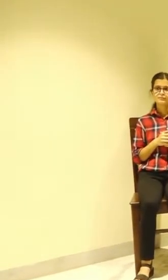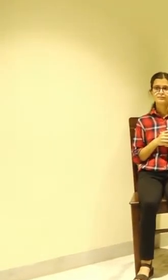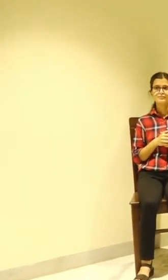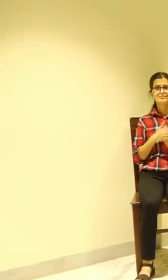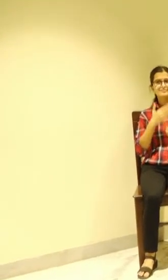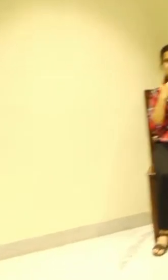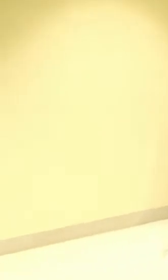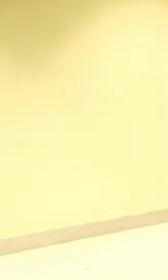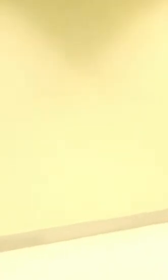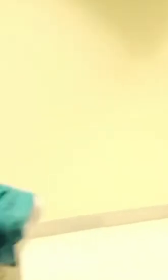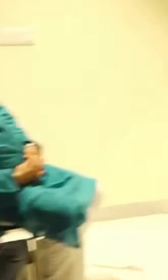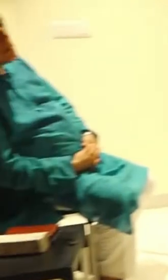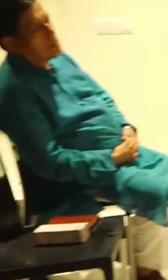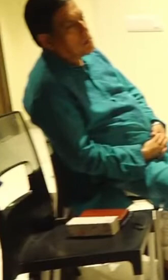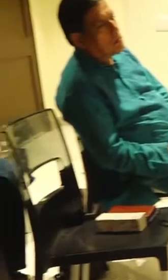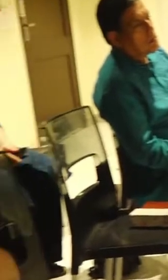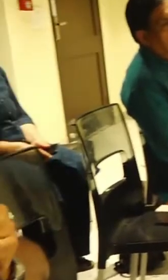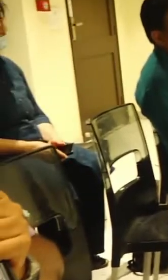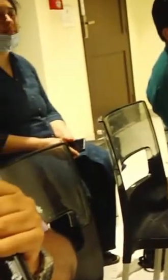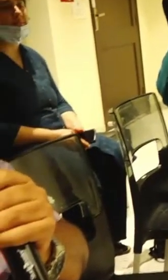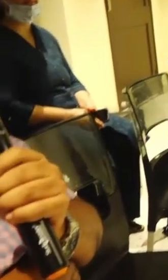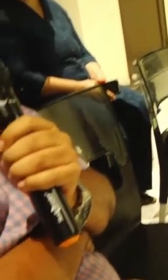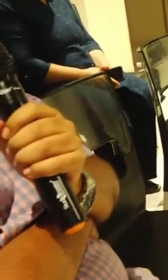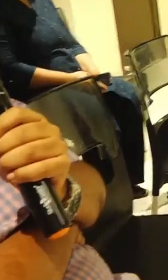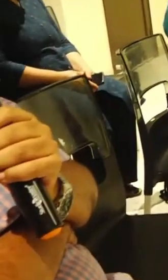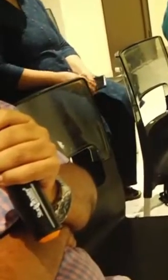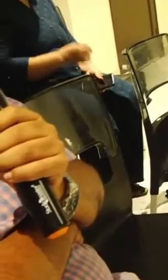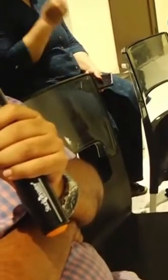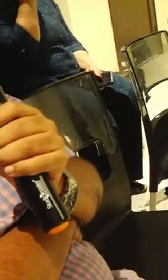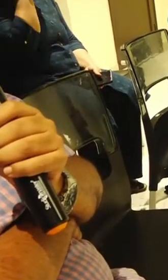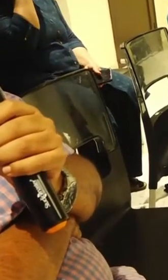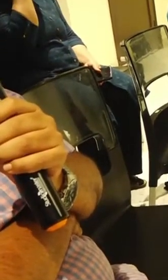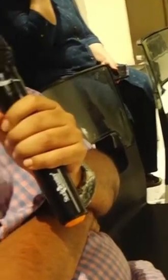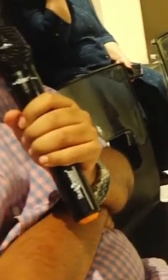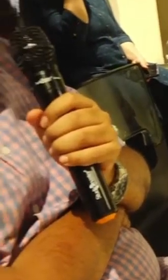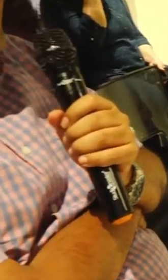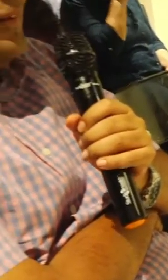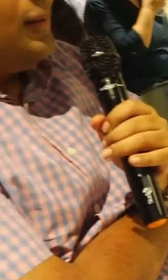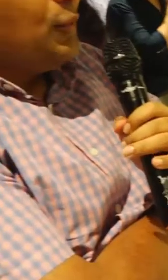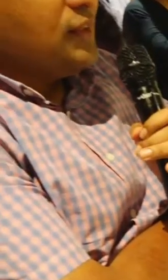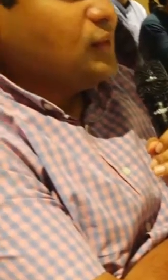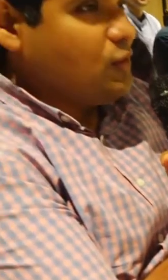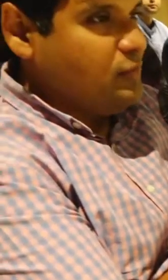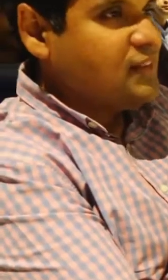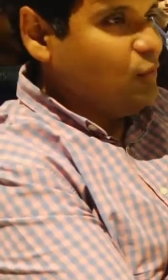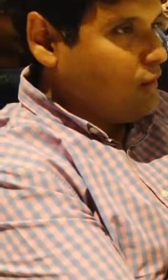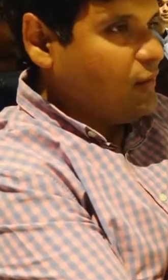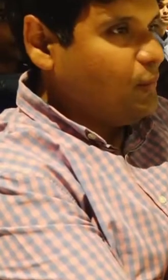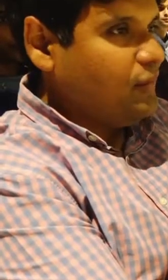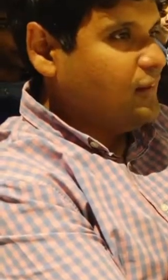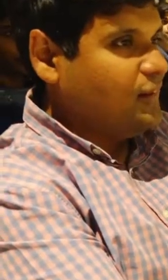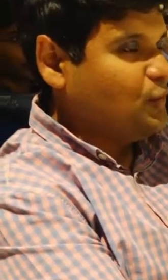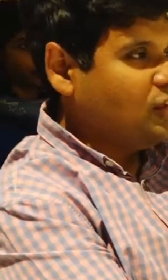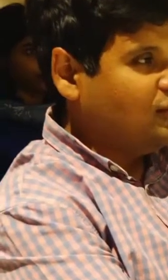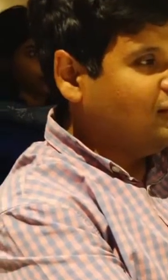So thanks very much, Rohan. I think it's first of all great work. As in, I think it's a story that needed to be told because there's a lot of myths floating